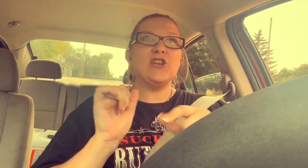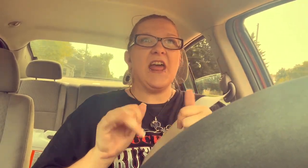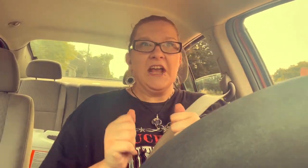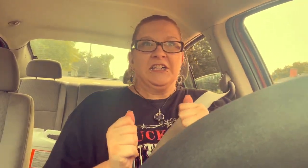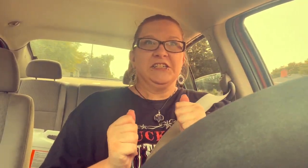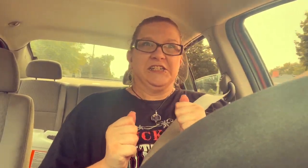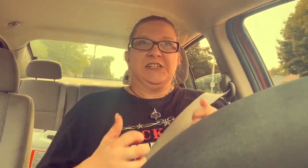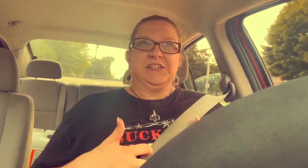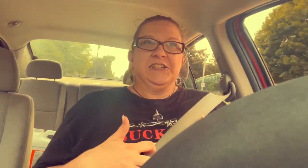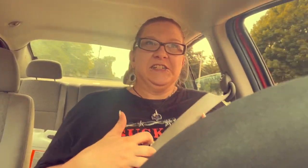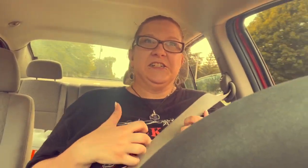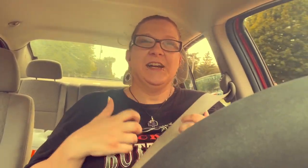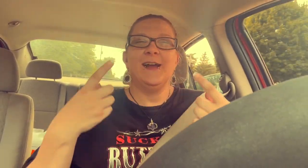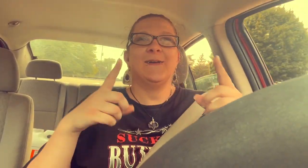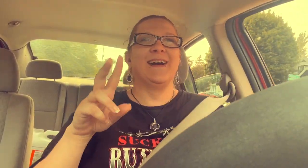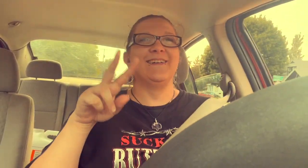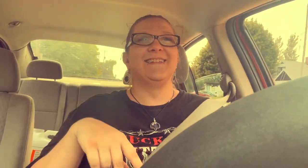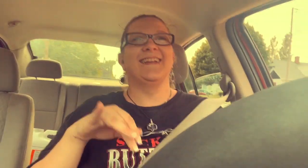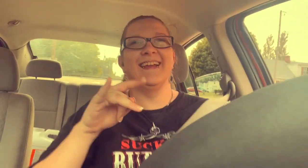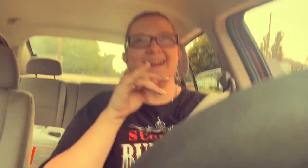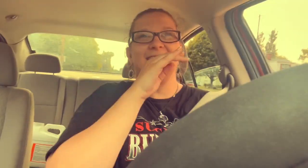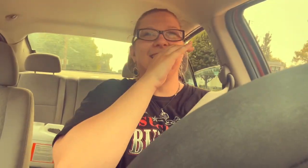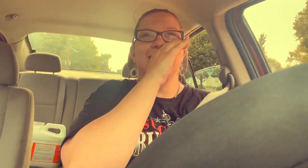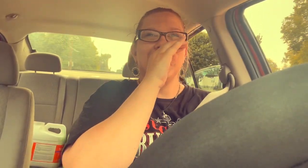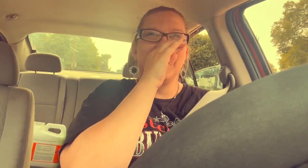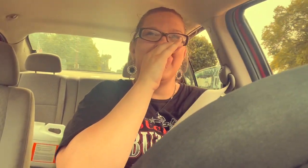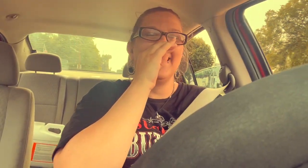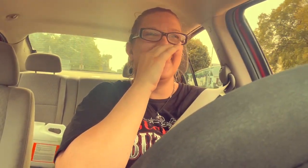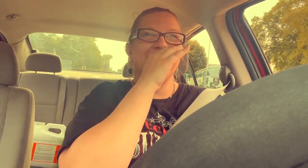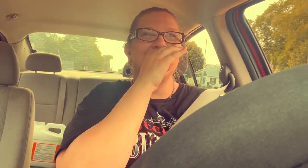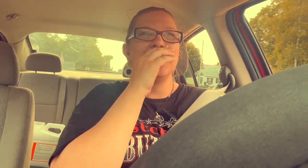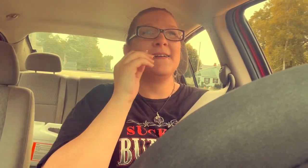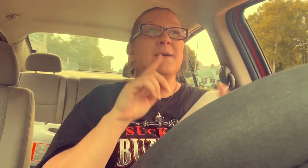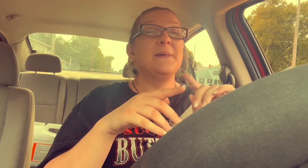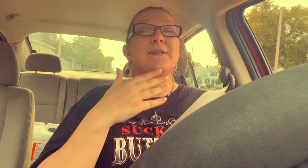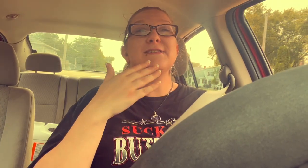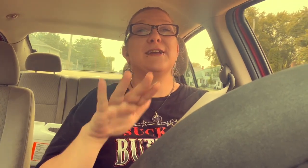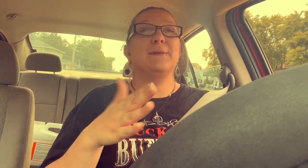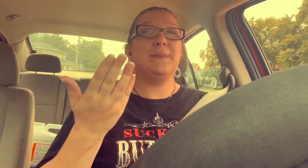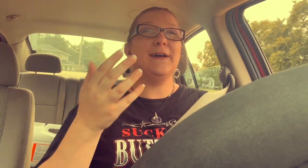like, while reading it. That was a good book.